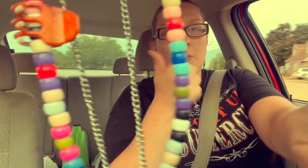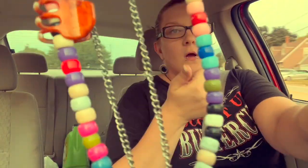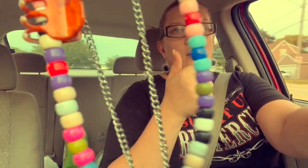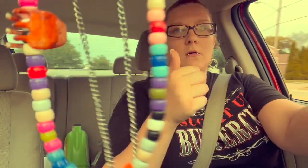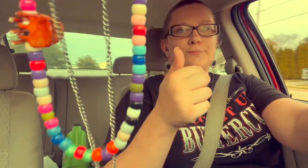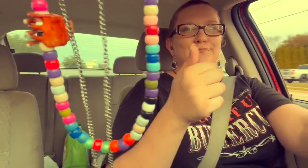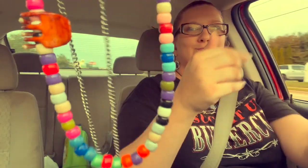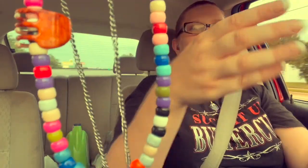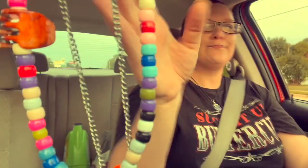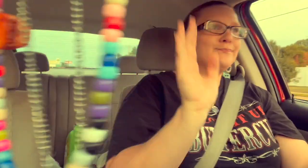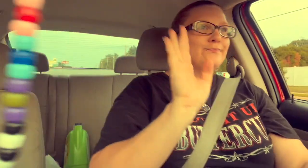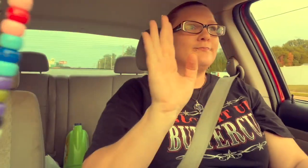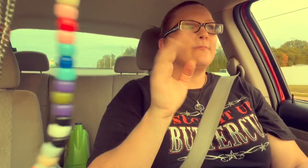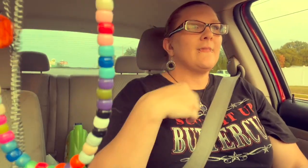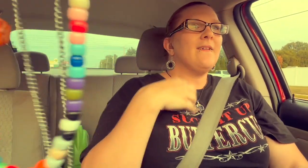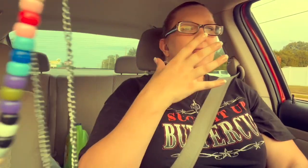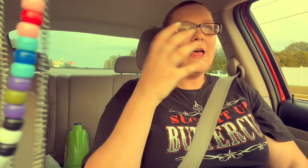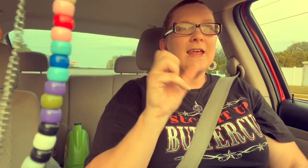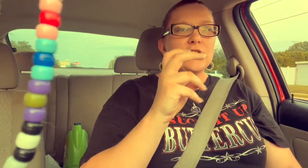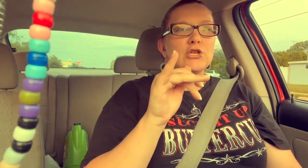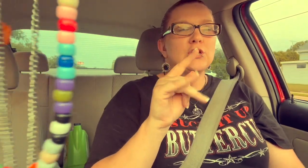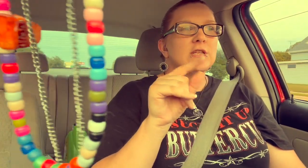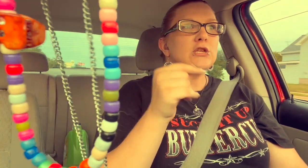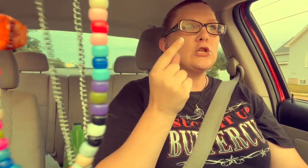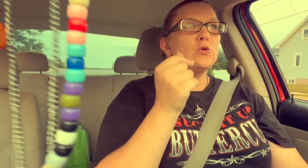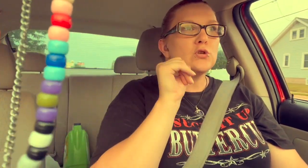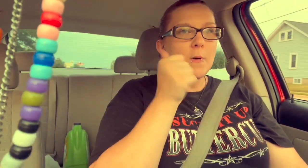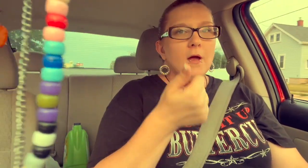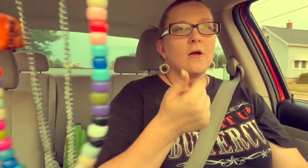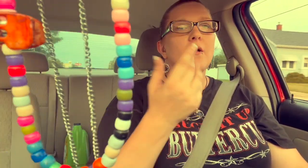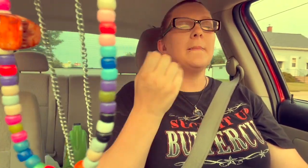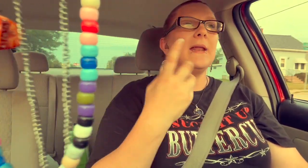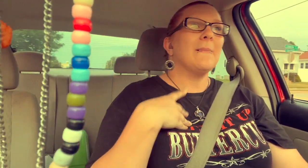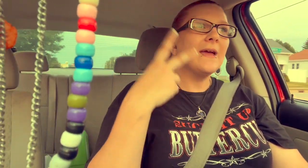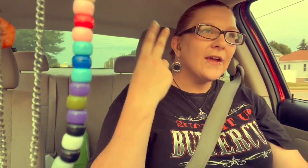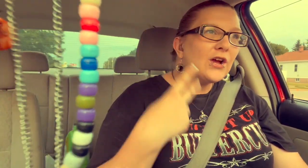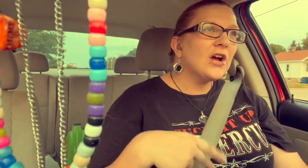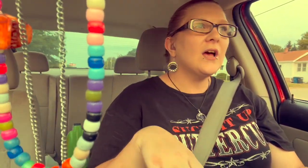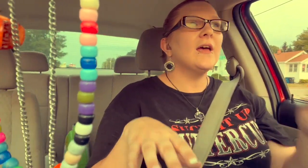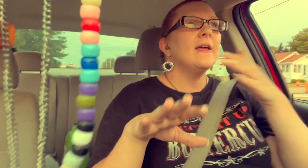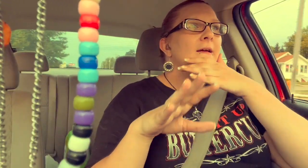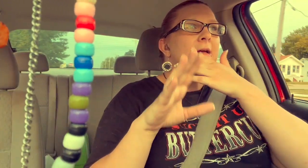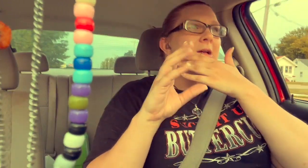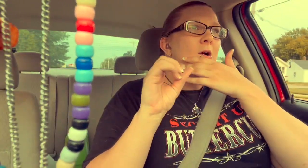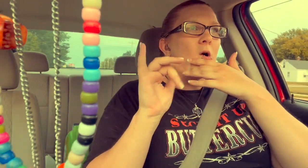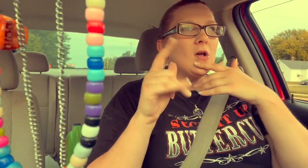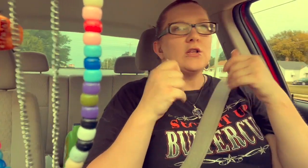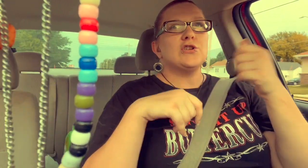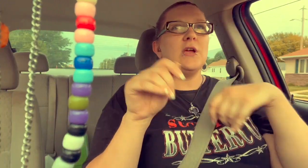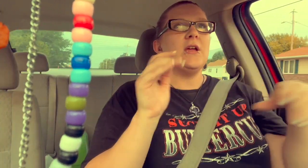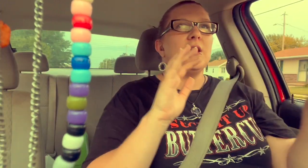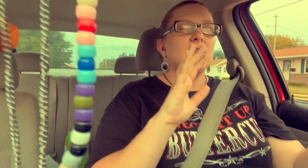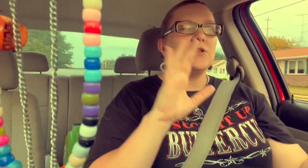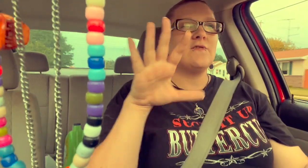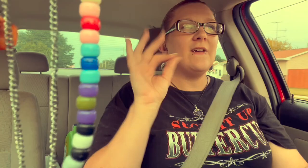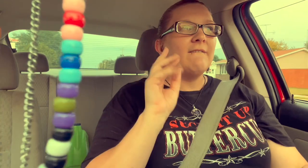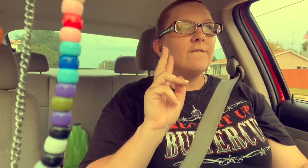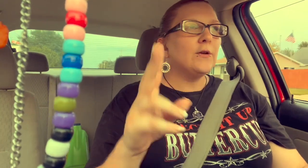tomorrow. I have a lot of shit to do tomorrow. I'm getting my hair cut, oil change, my